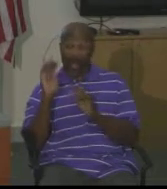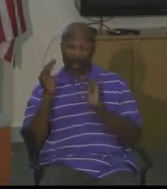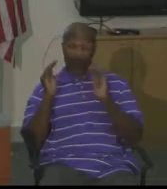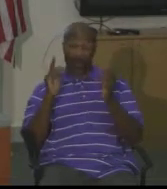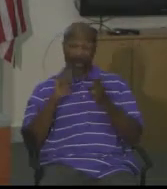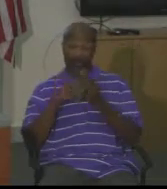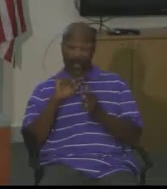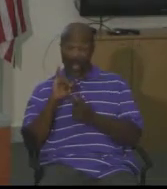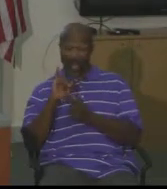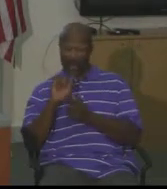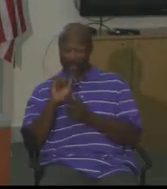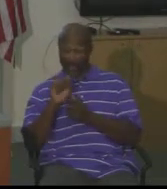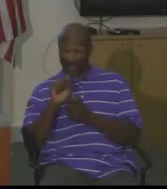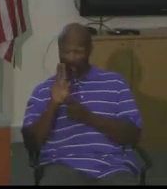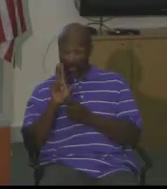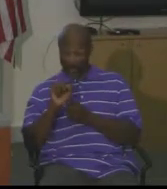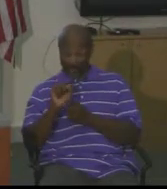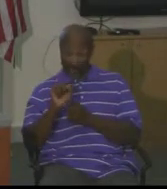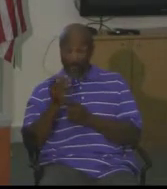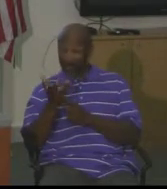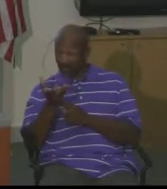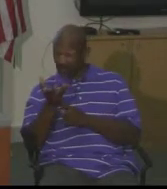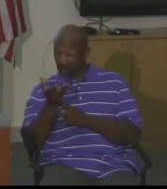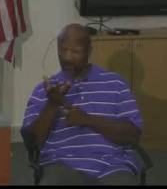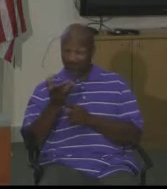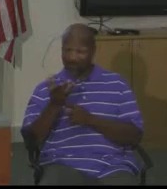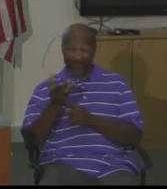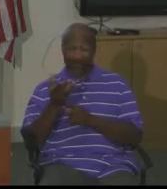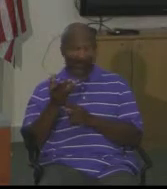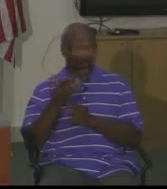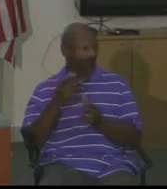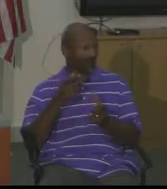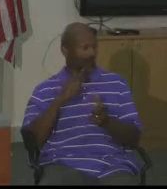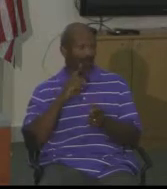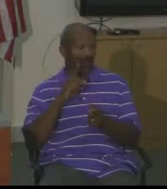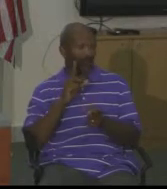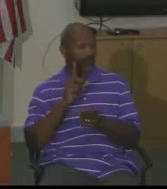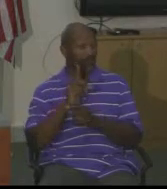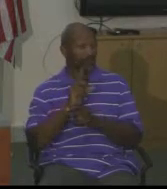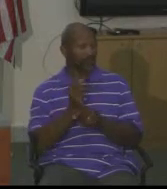to the ISOBus, it's light years faster.